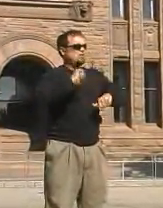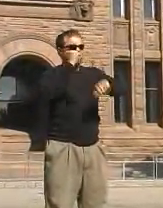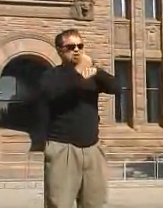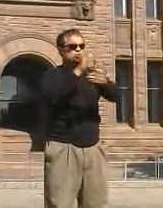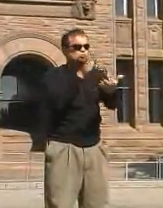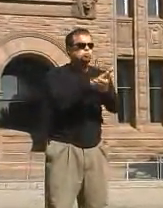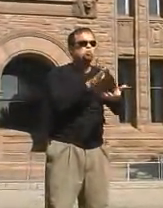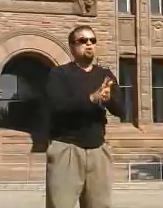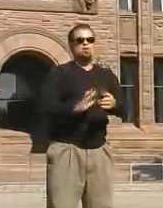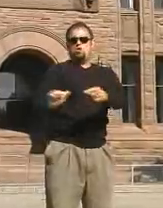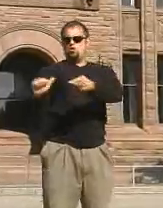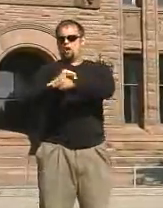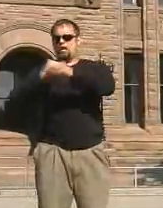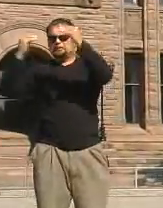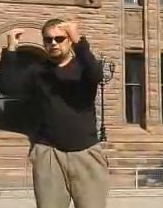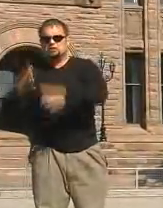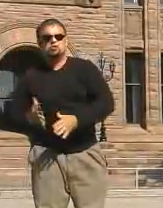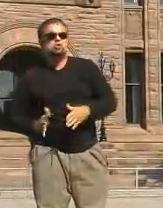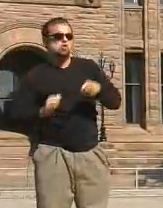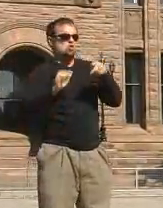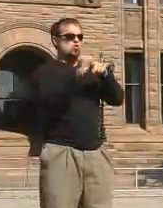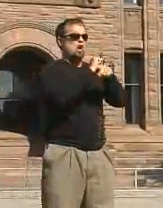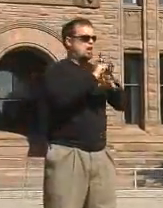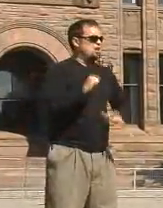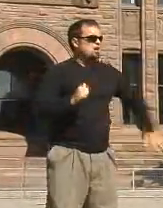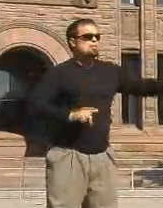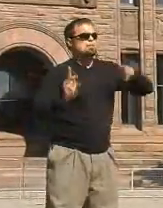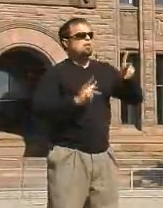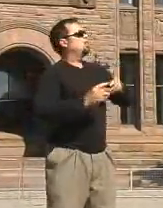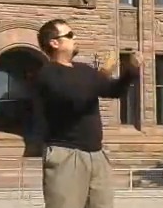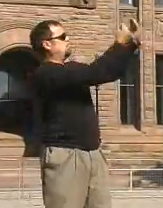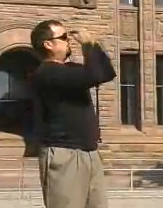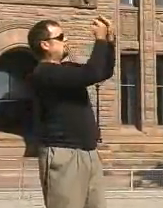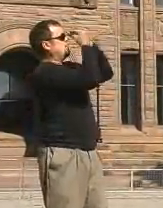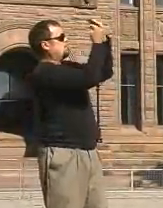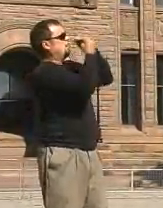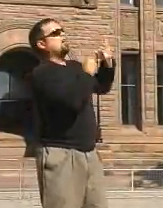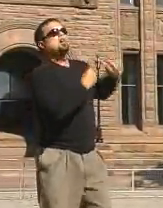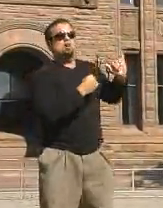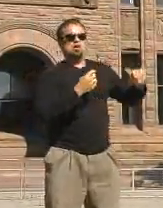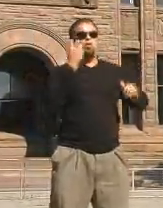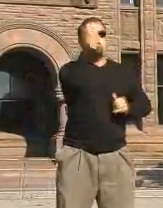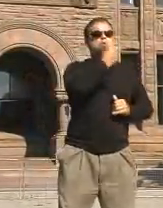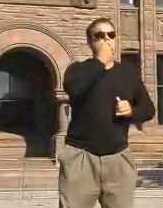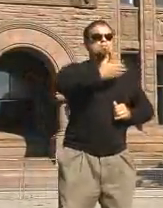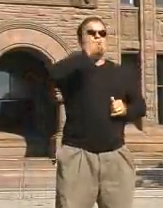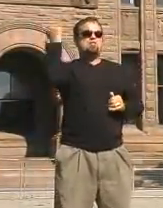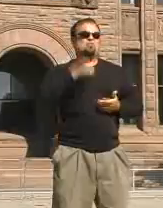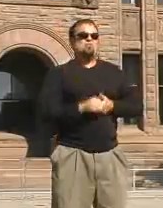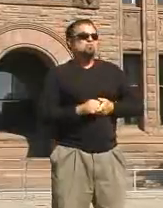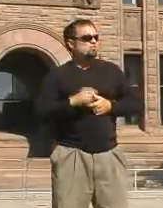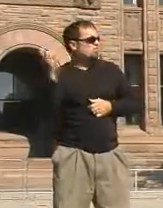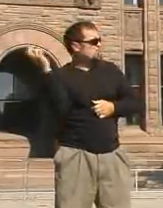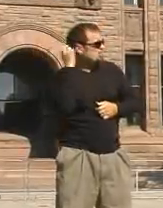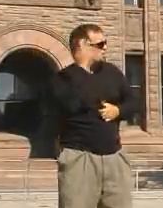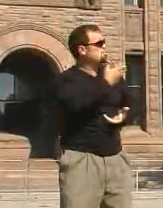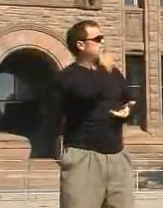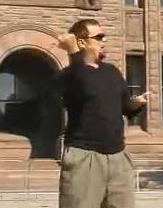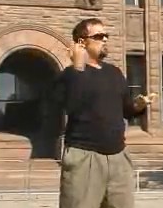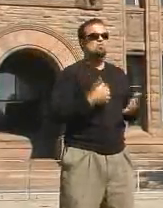that that's wrong. We have schools, we have training programs, all of these programs that have taught that the